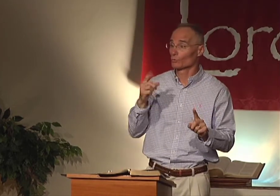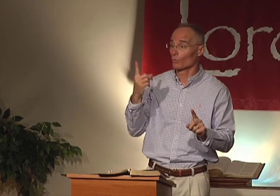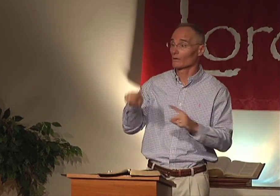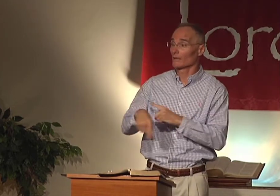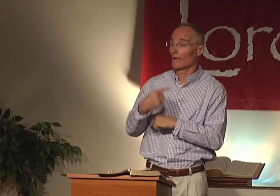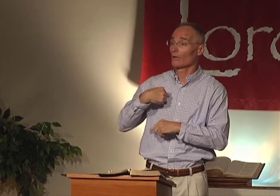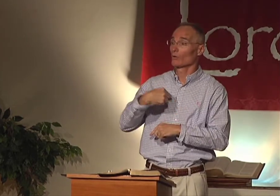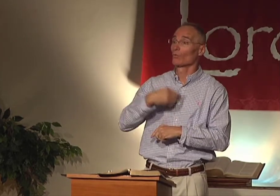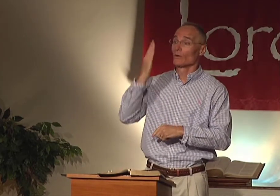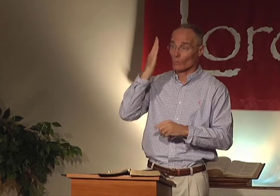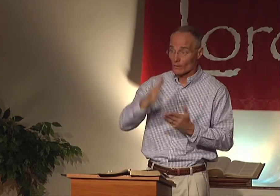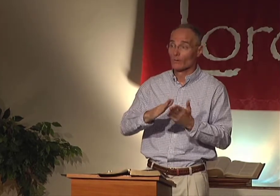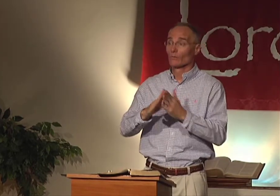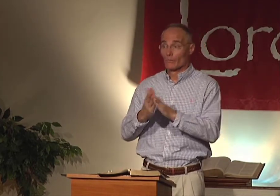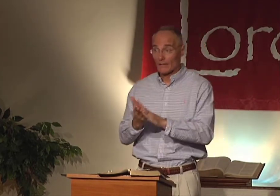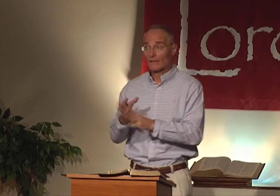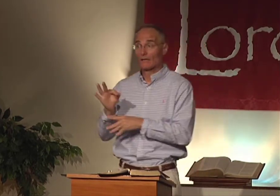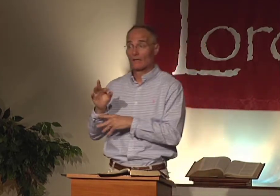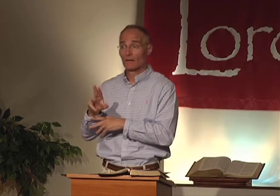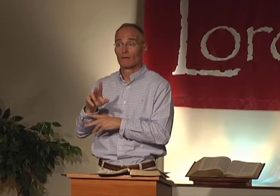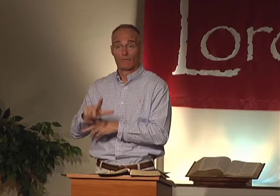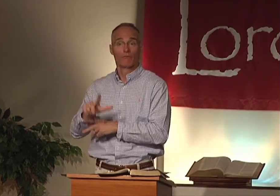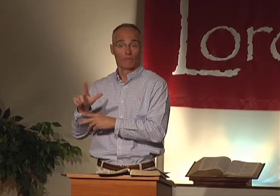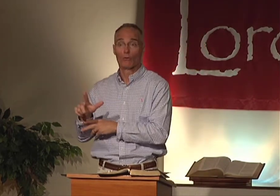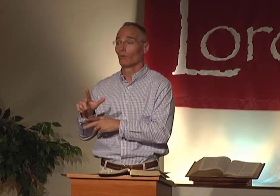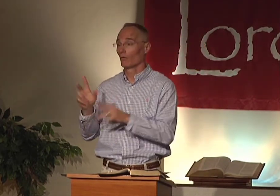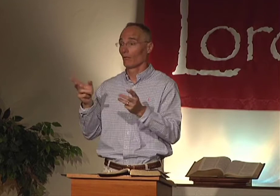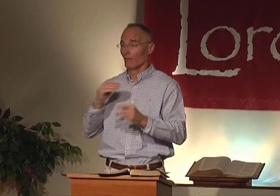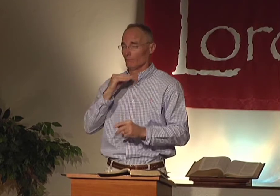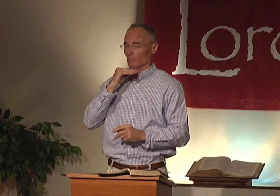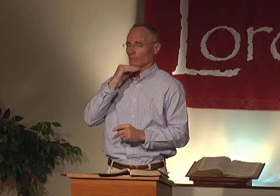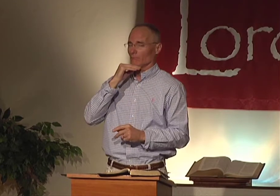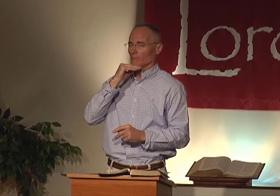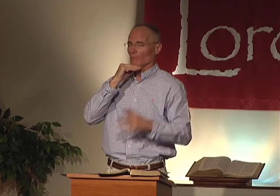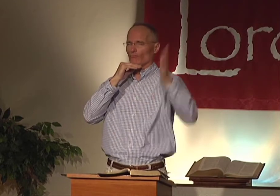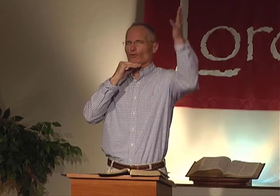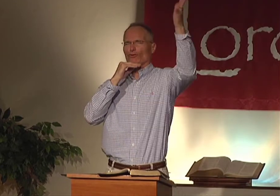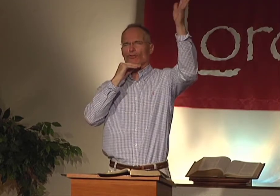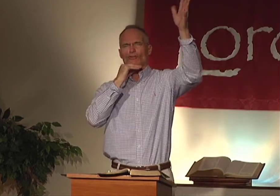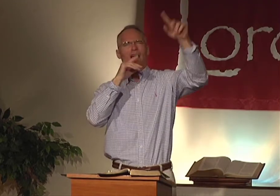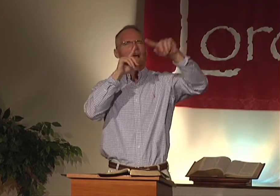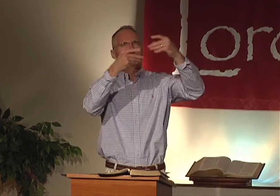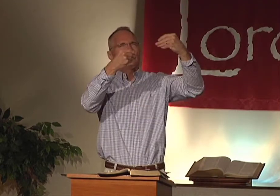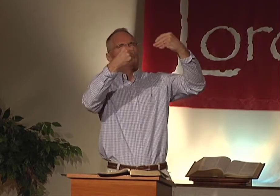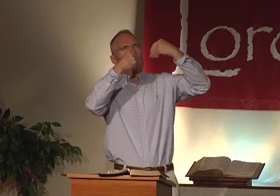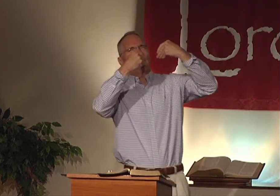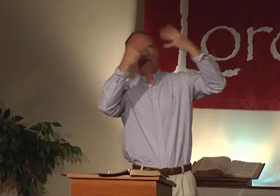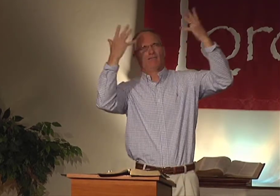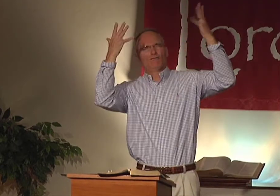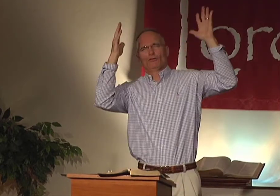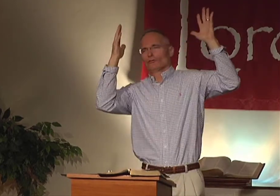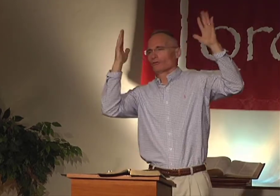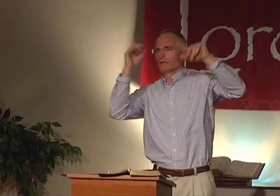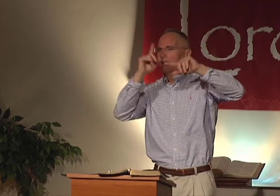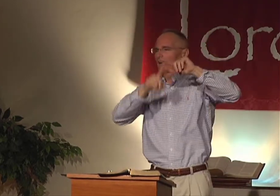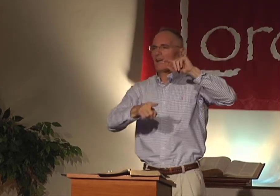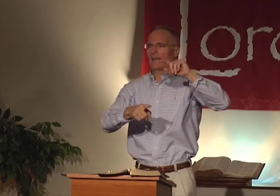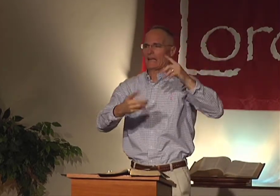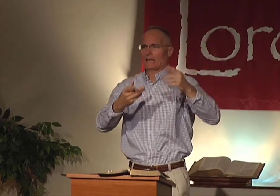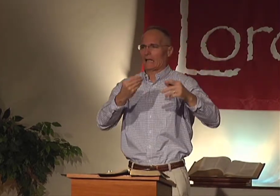Now, there is good news. One day, we will become full, so to speak. We will be full. Everything God has given